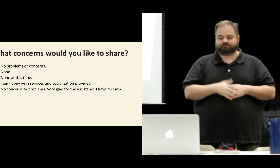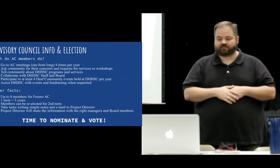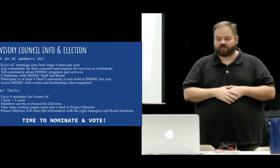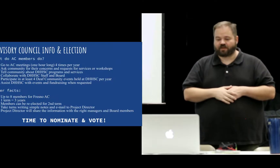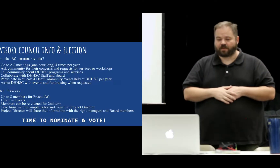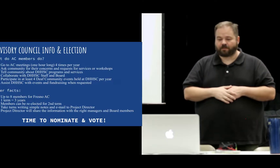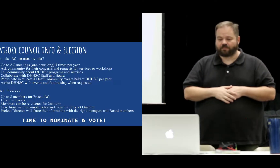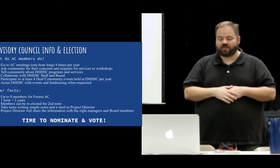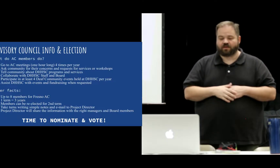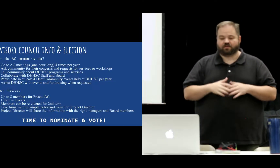concerns or problems.